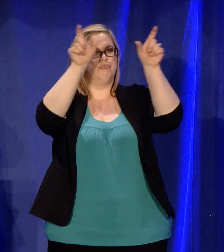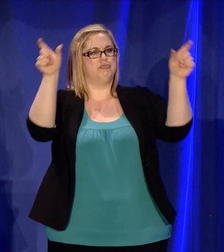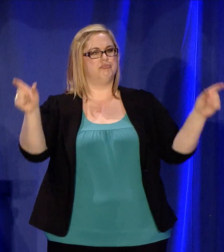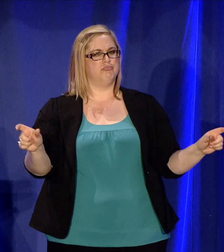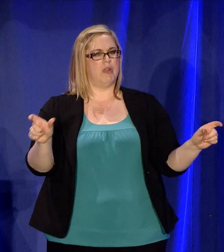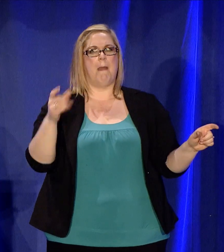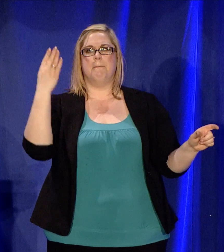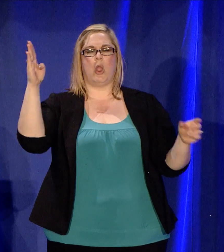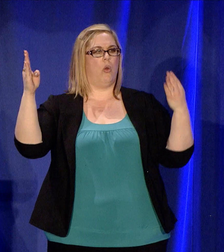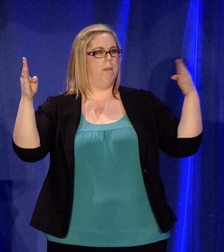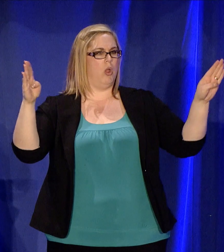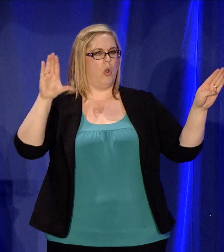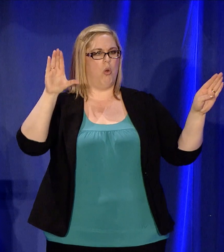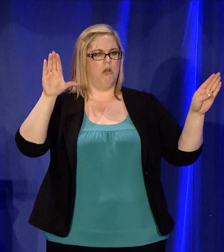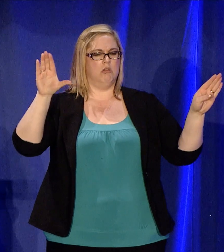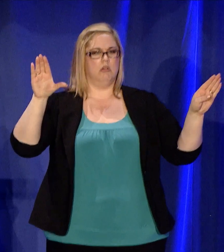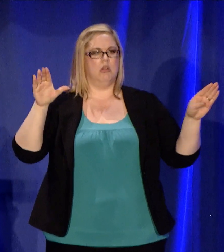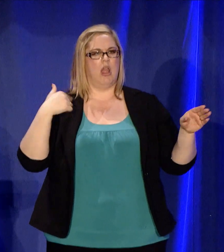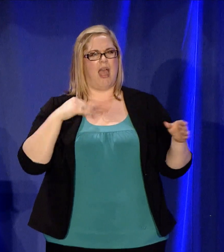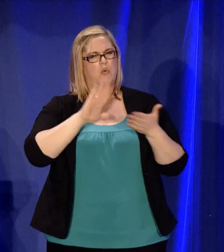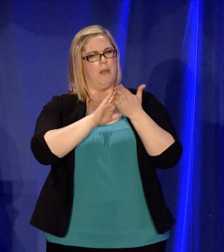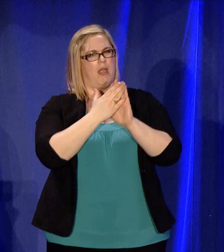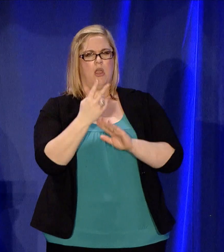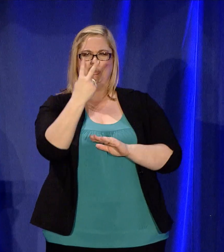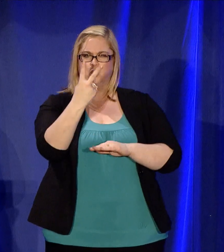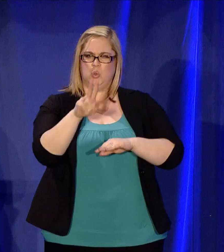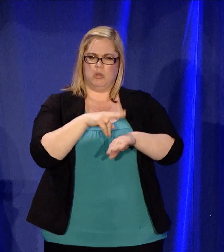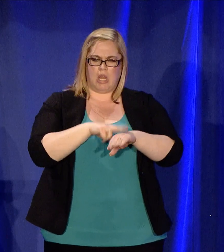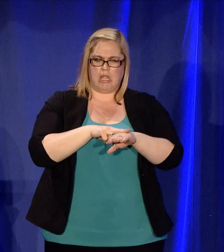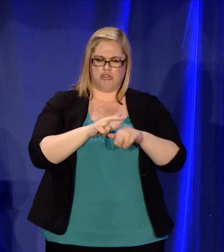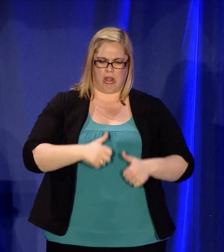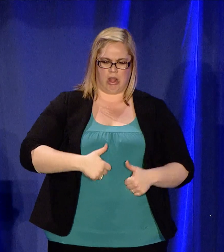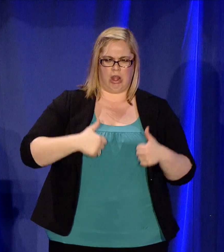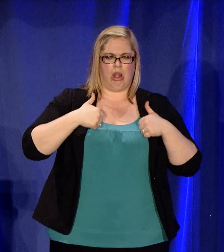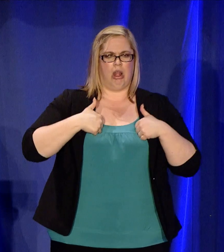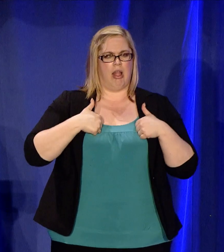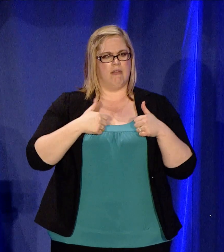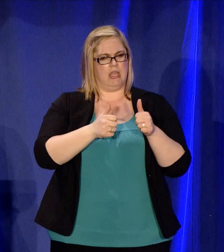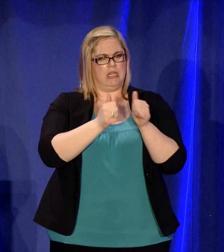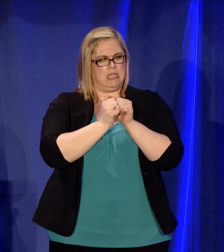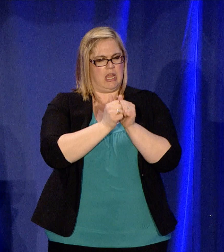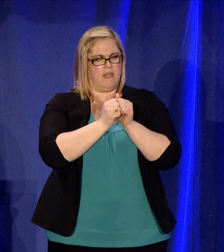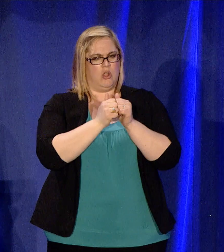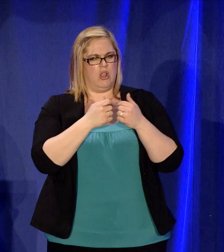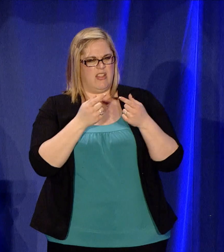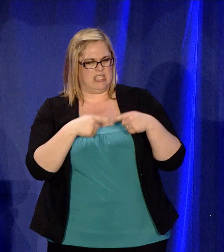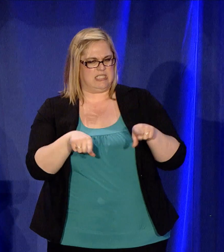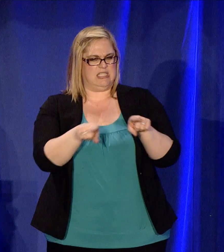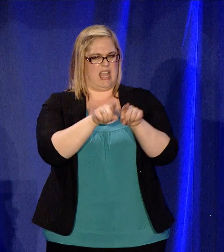vivid blue. Have we become two nations living together in the same landlocked